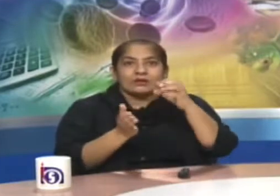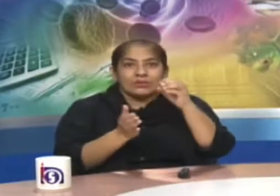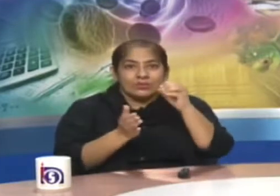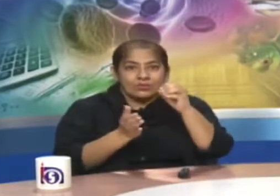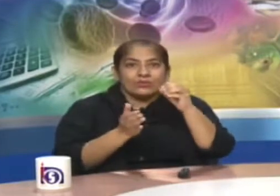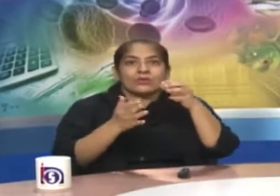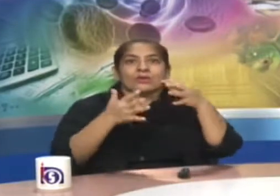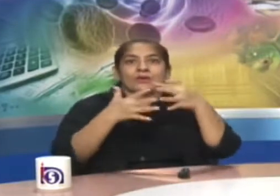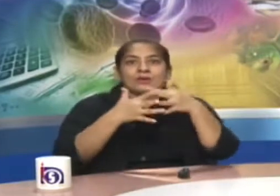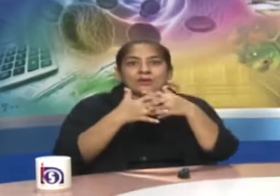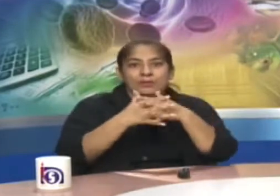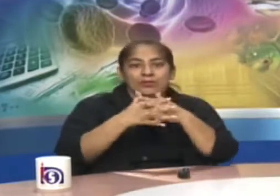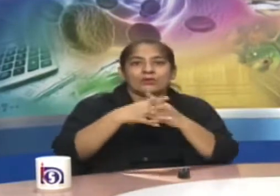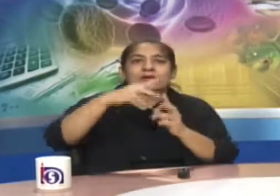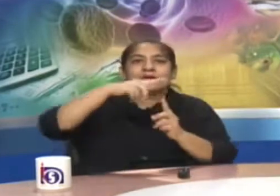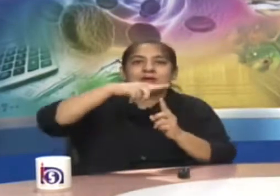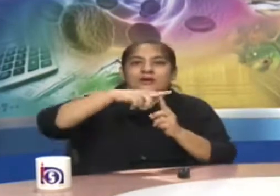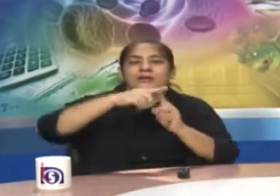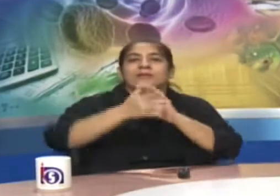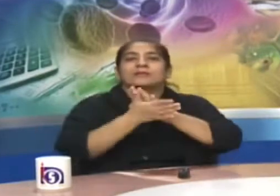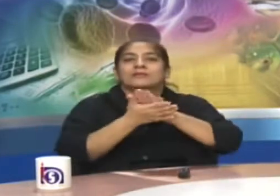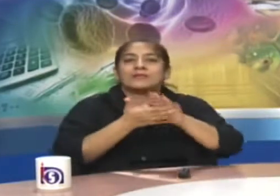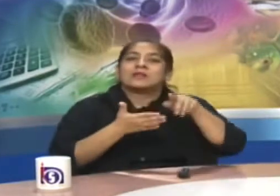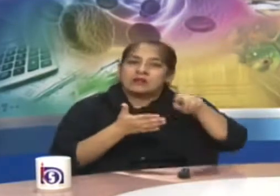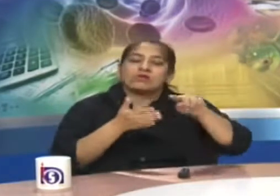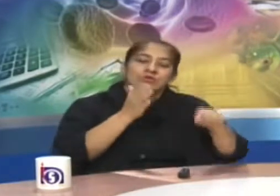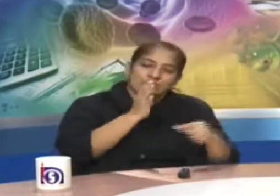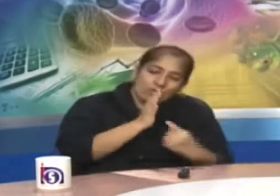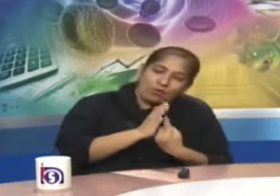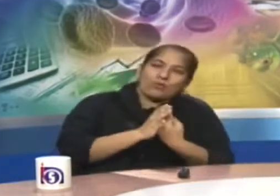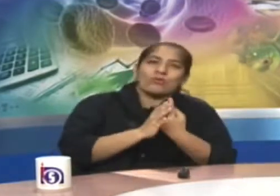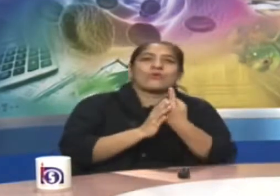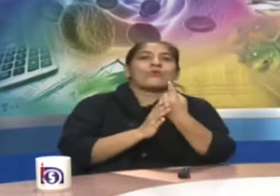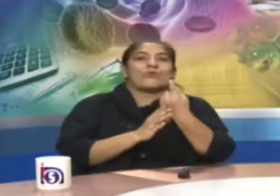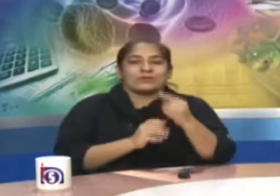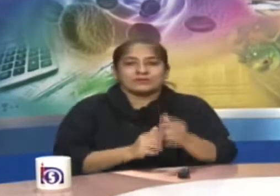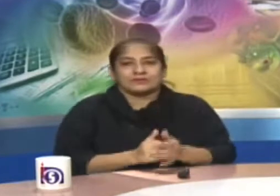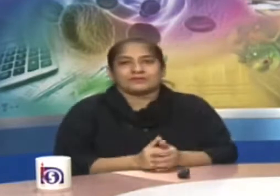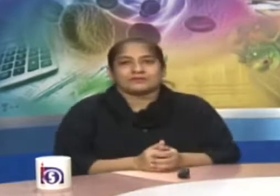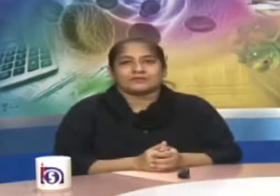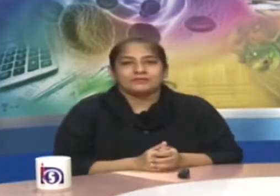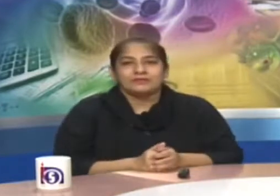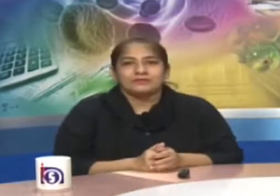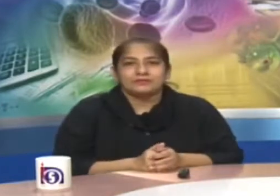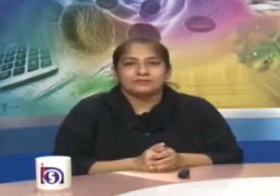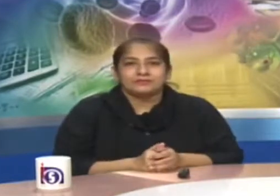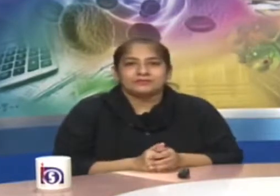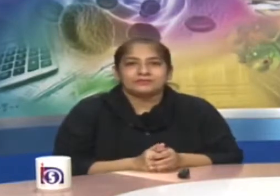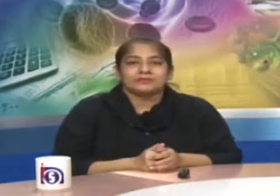Now this is the spelling which I did the sign. This is the growth, sign of growth.